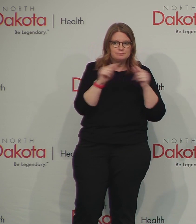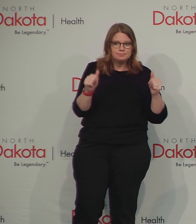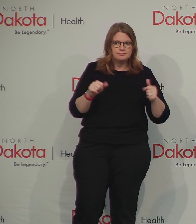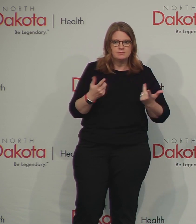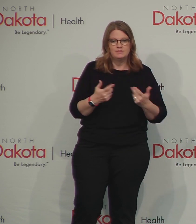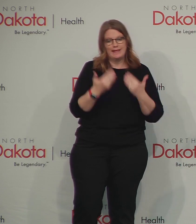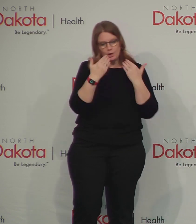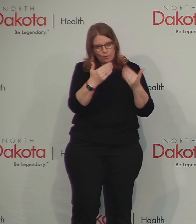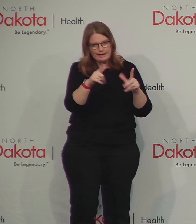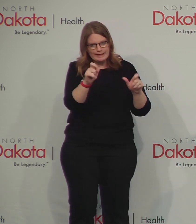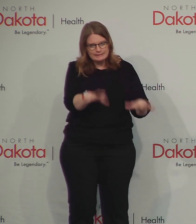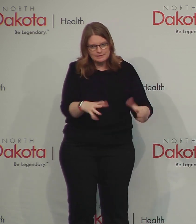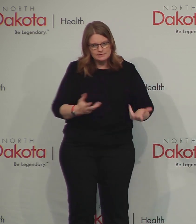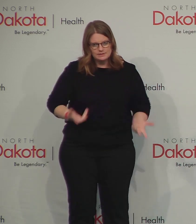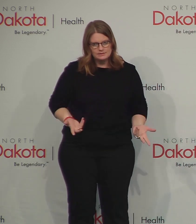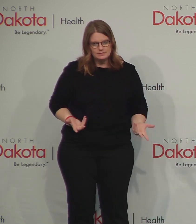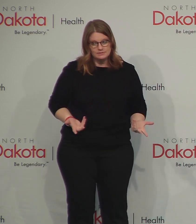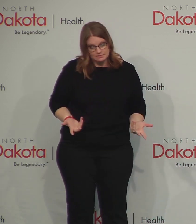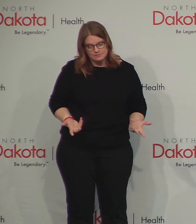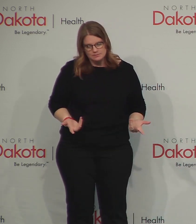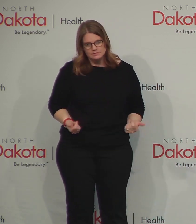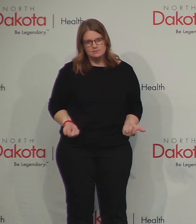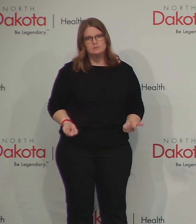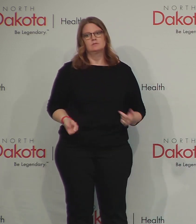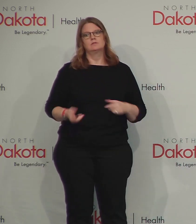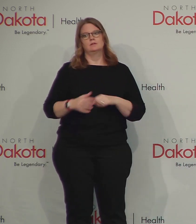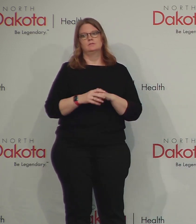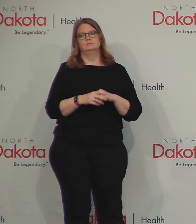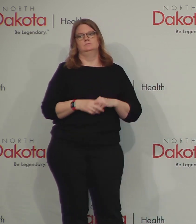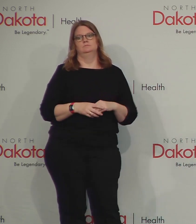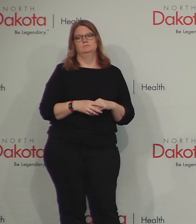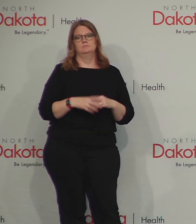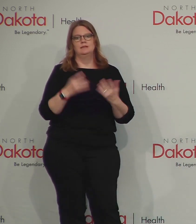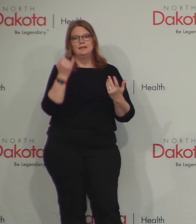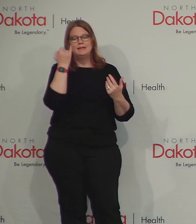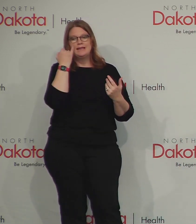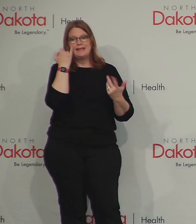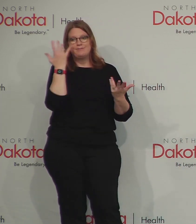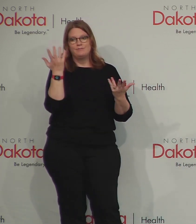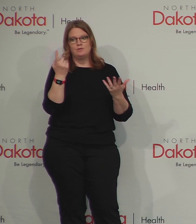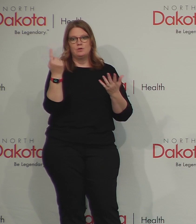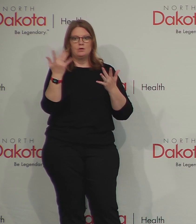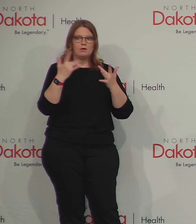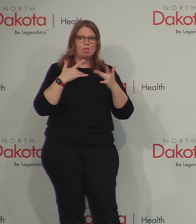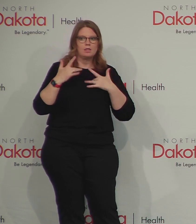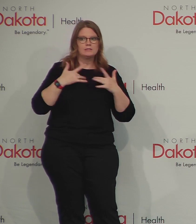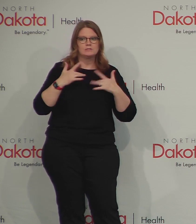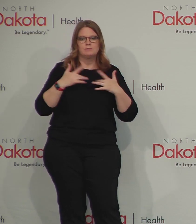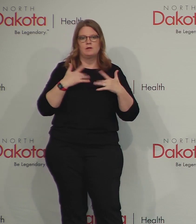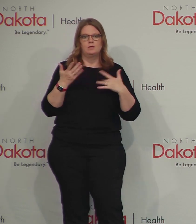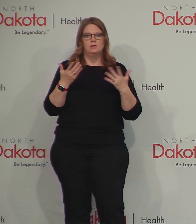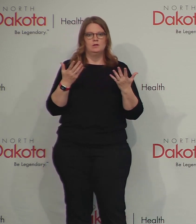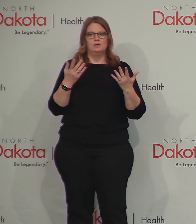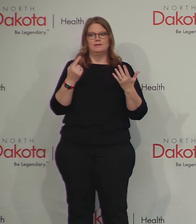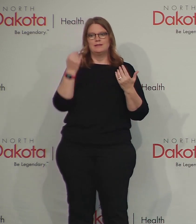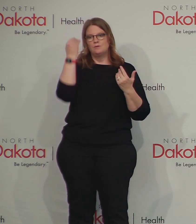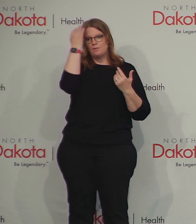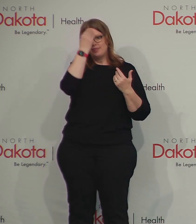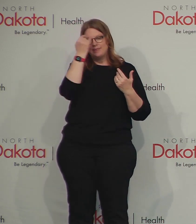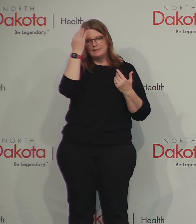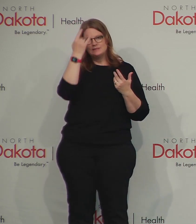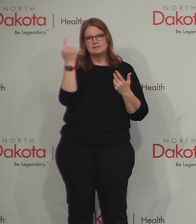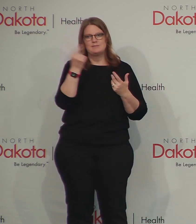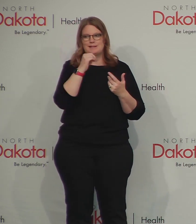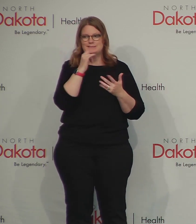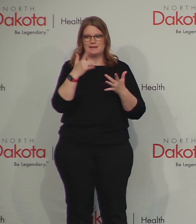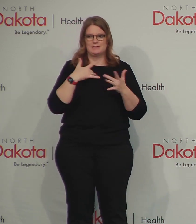the transmission change, that reduces the need for the mitigation. And if everybody's worried about, thinks this thing is not something